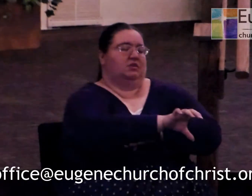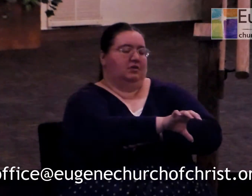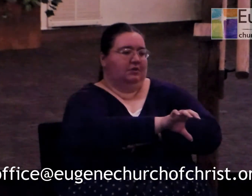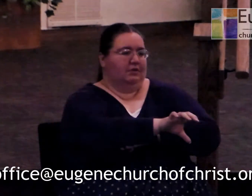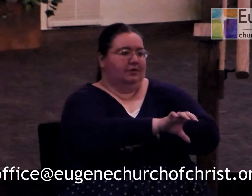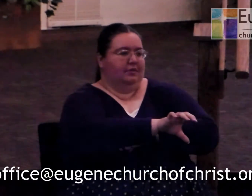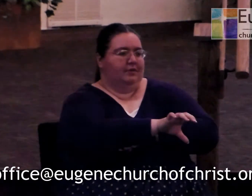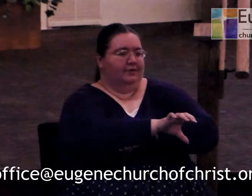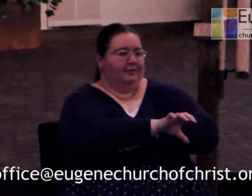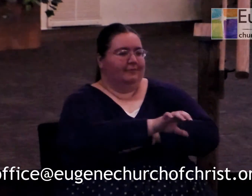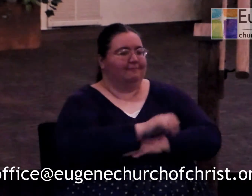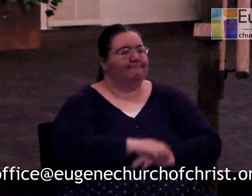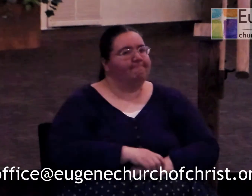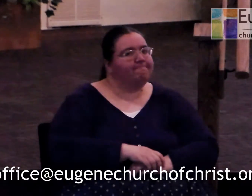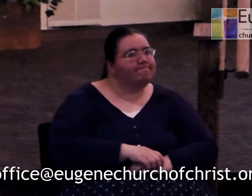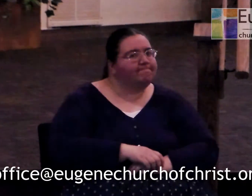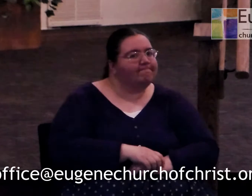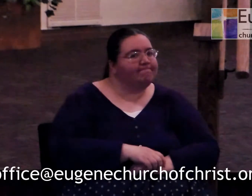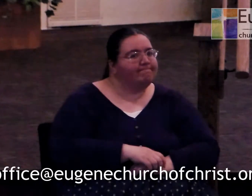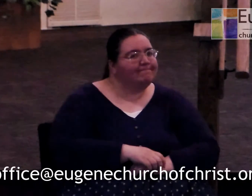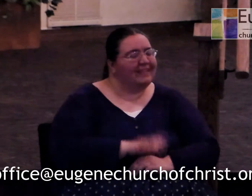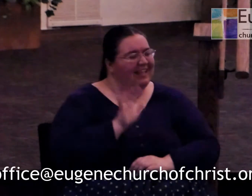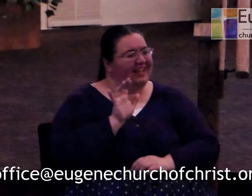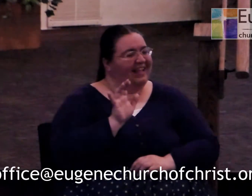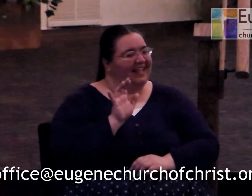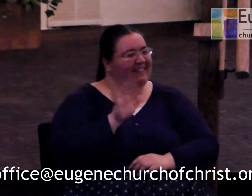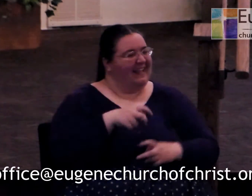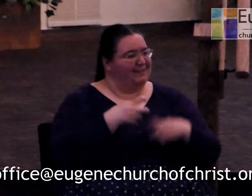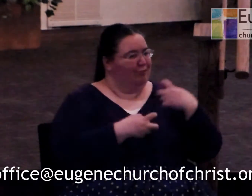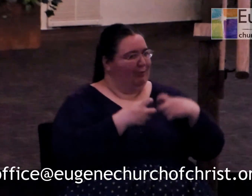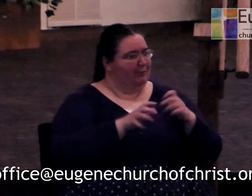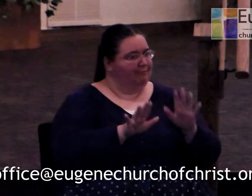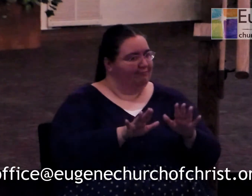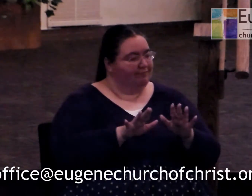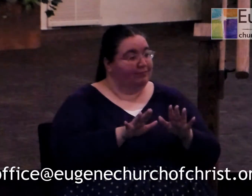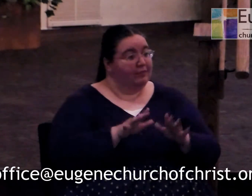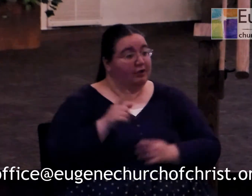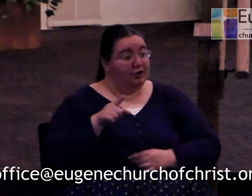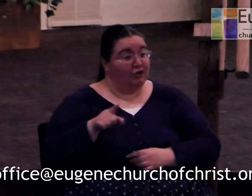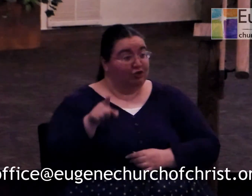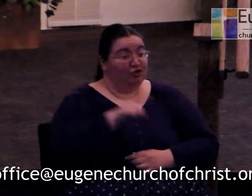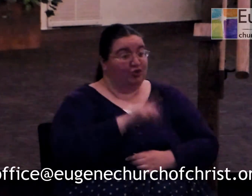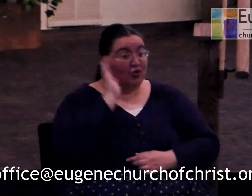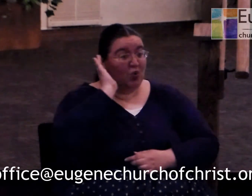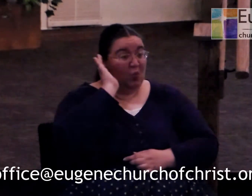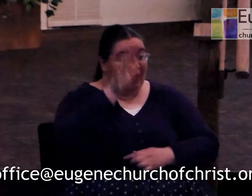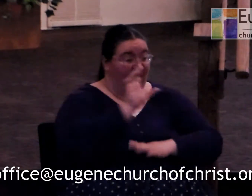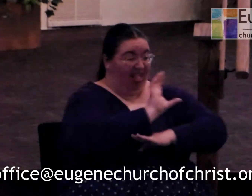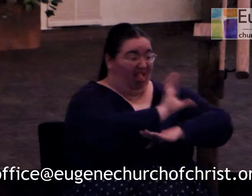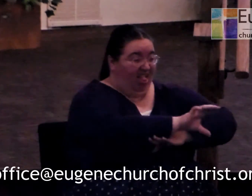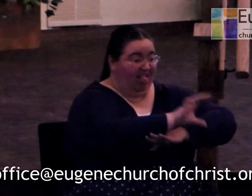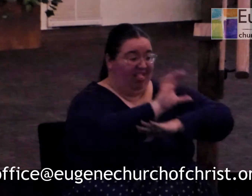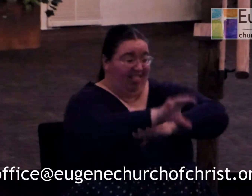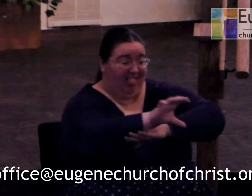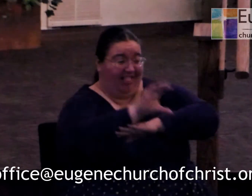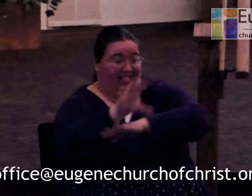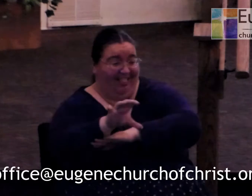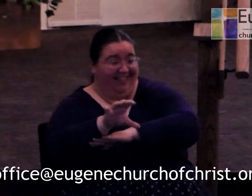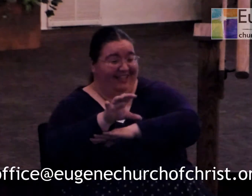flaw in the whole problem. You will impose a whole lot of stuff on other people in any number of ways. I have